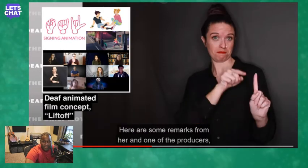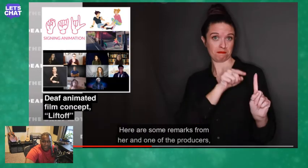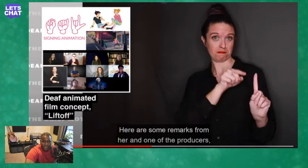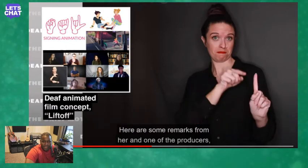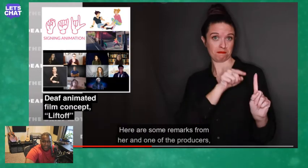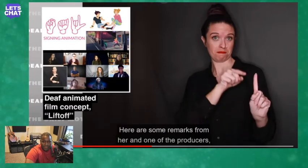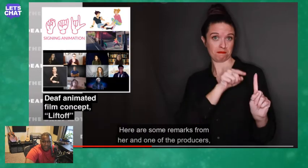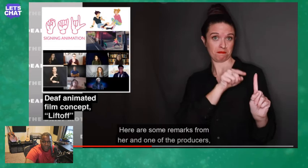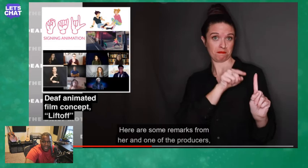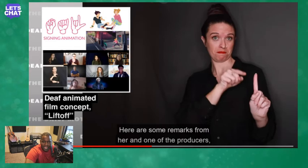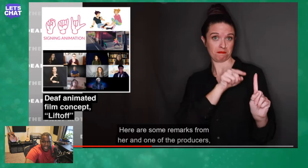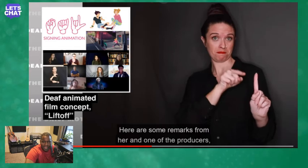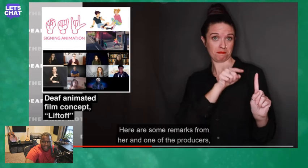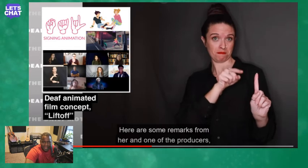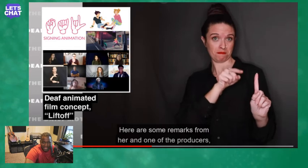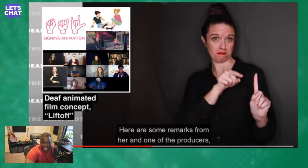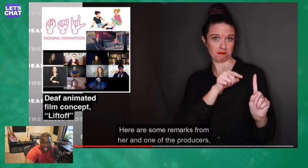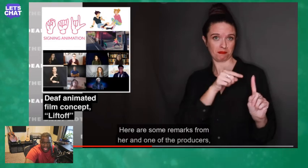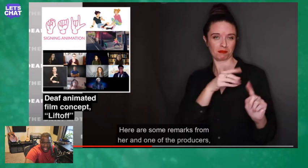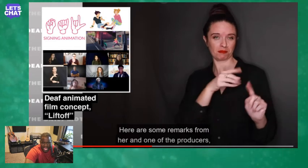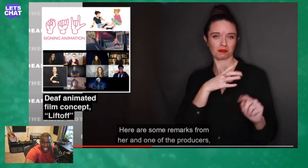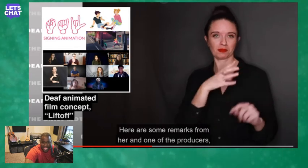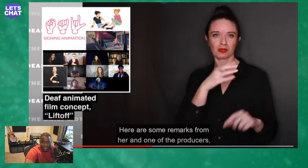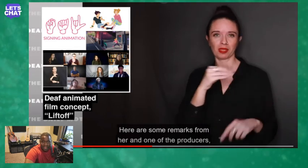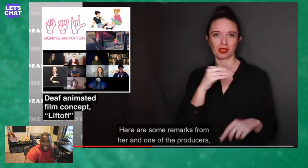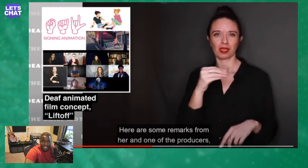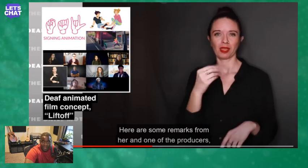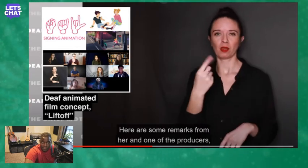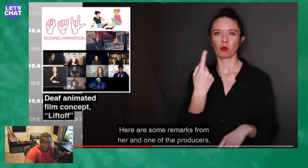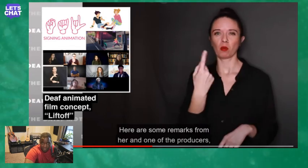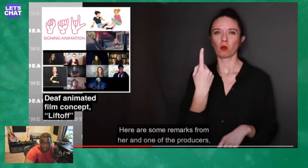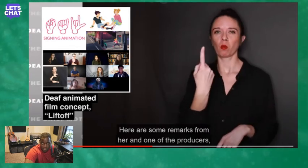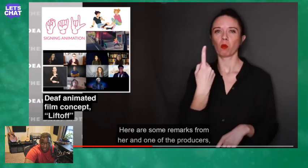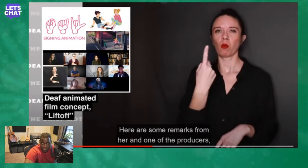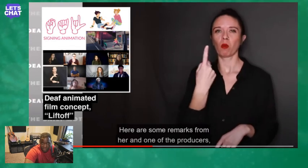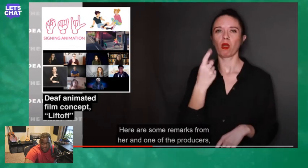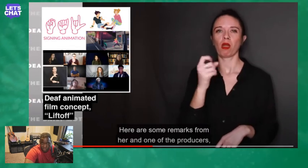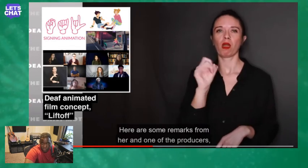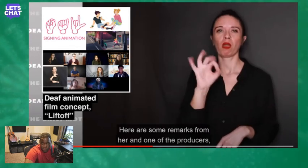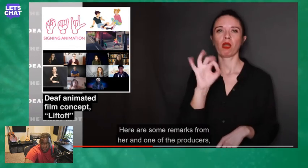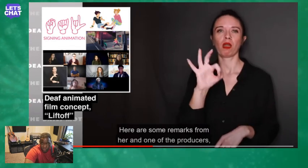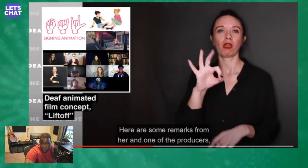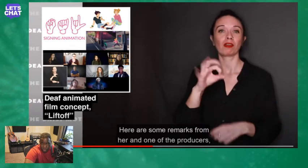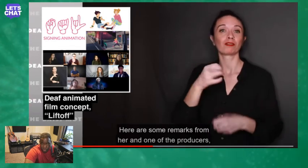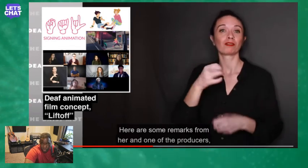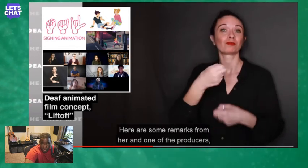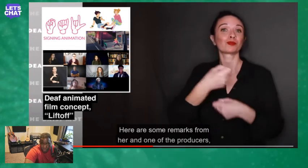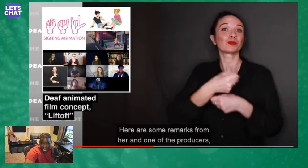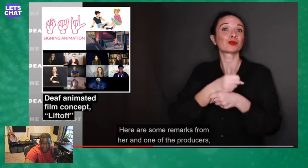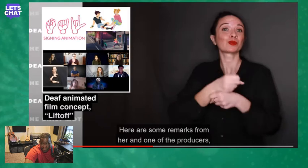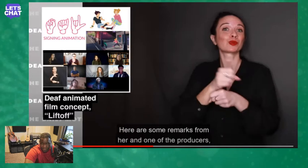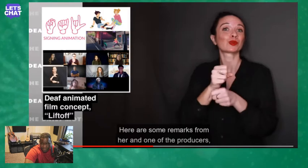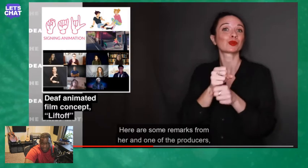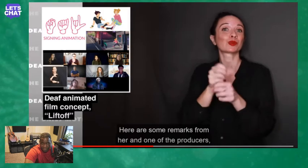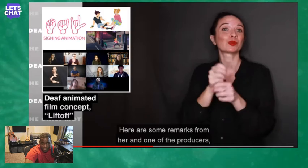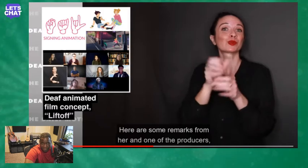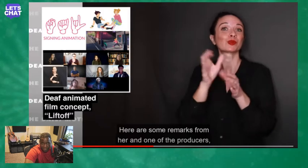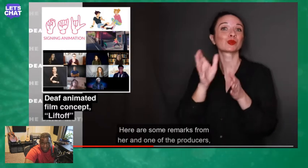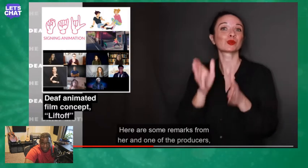so she's pointing, and a different person who, OF,